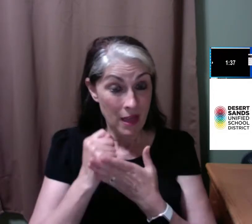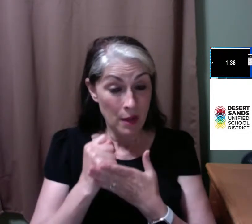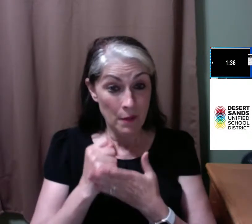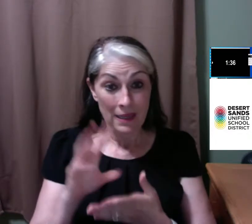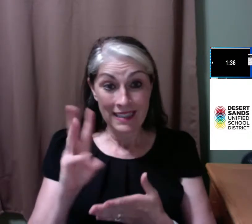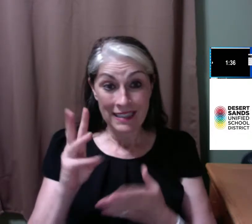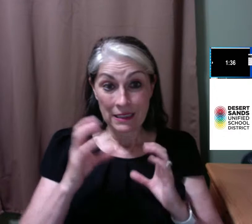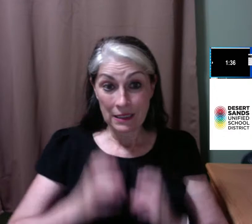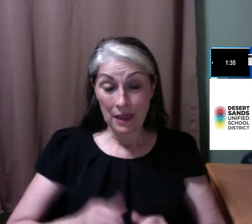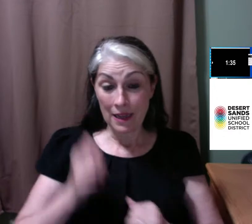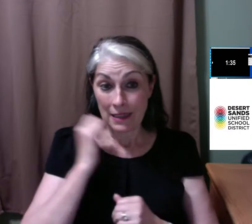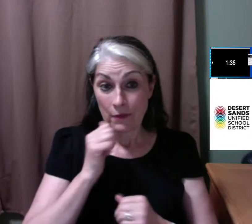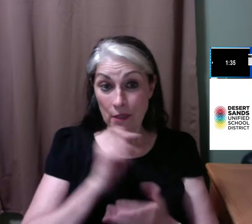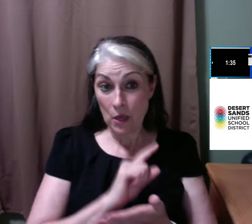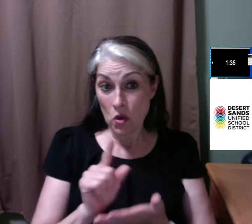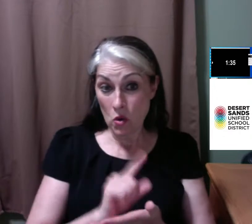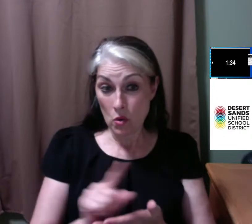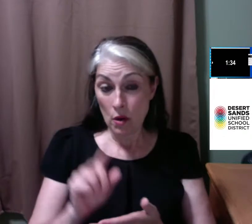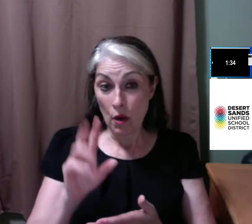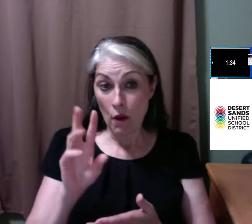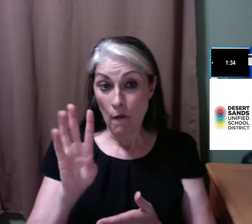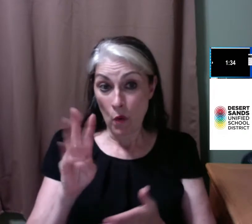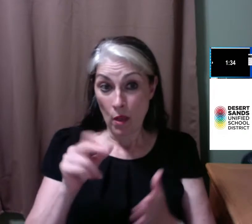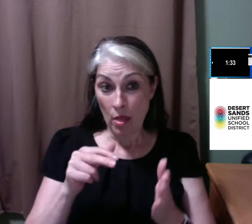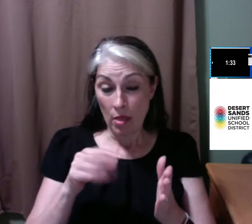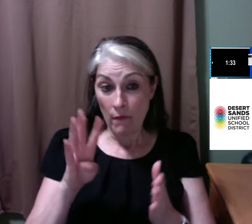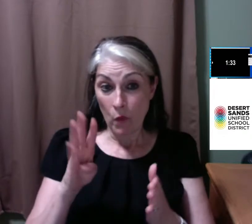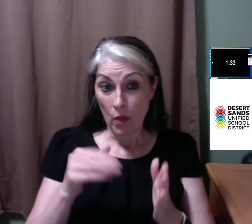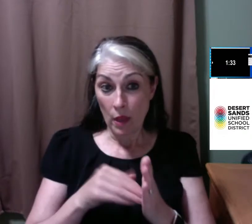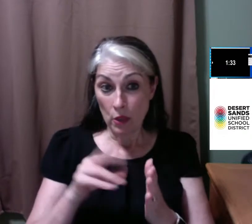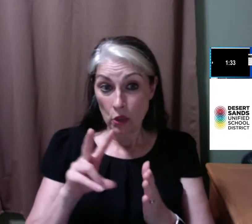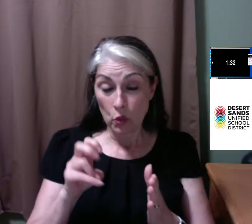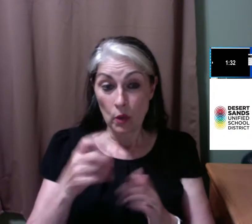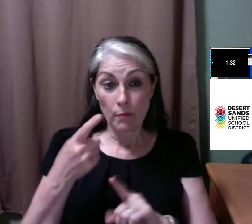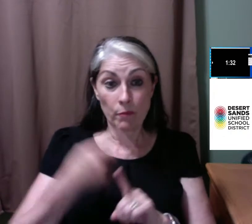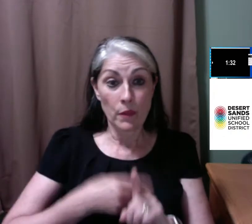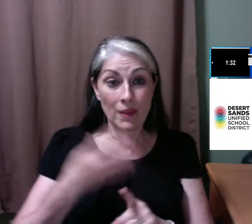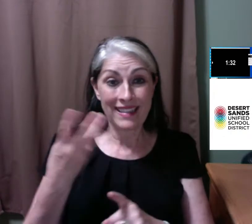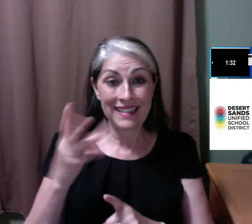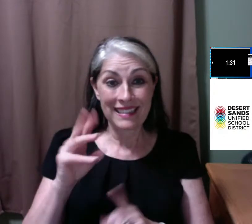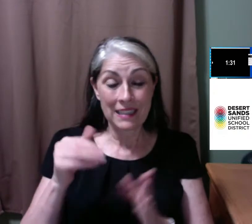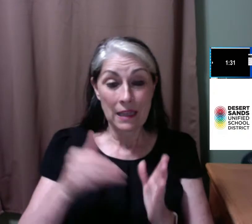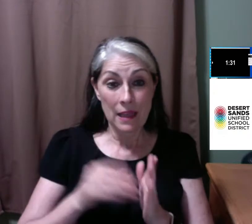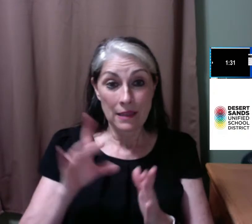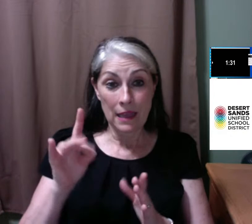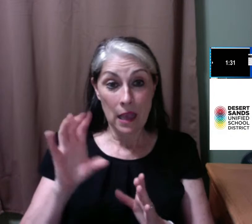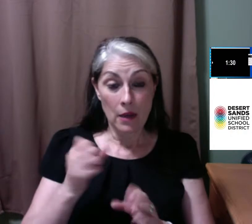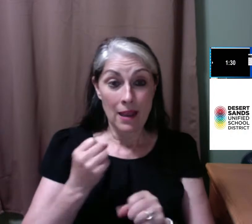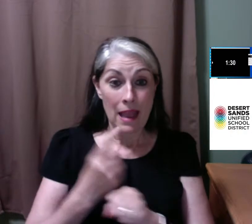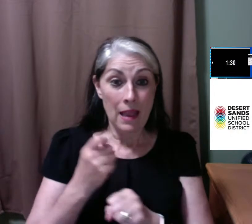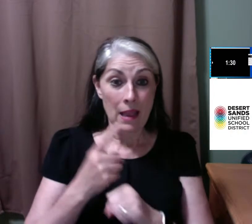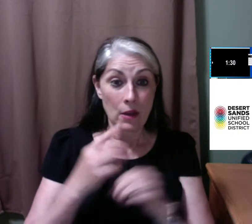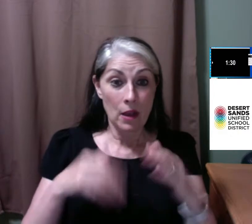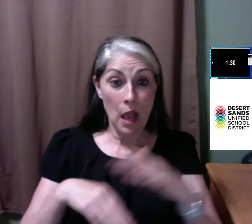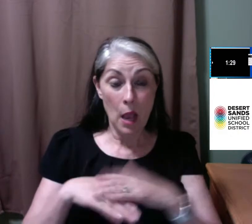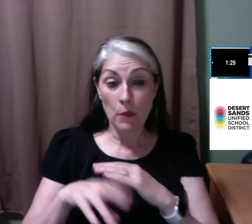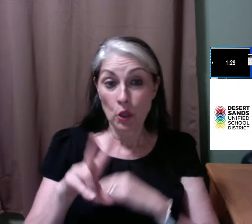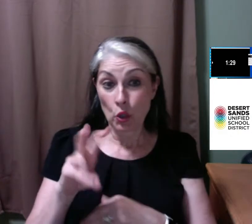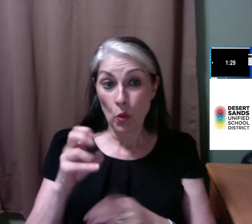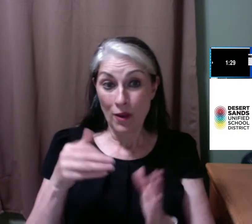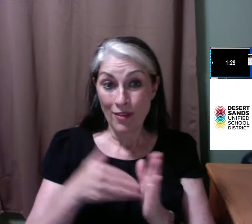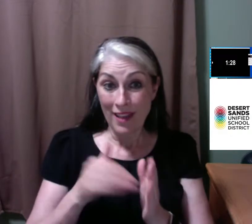clients a day, we're weekly bringing in $4,200, monthly $16,800, and annually could be up to